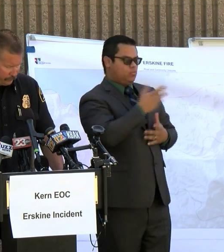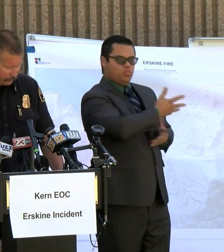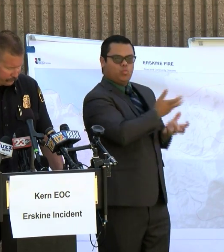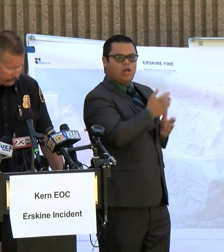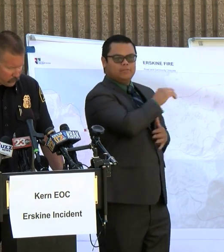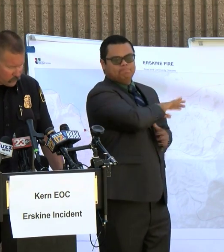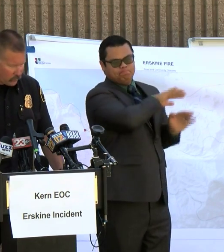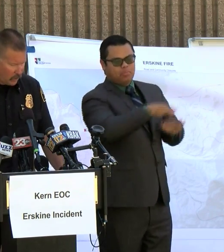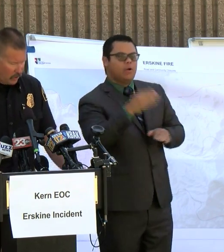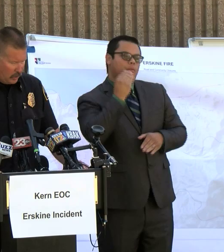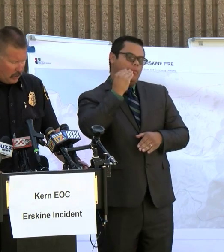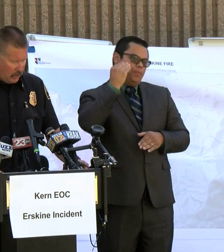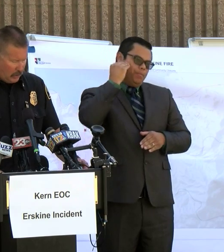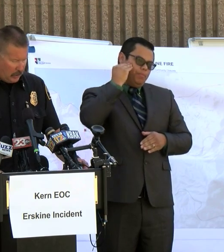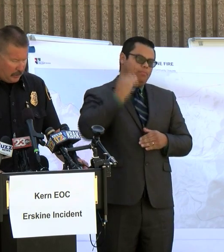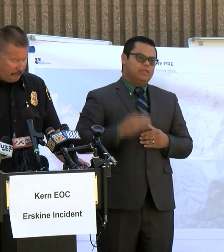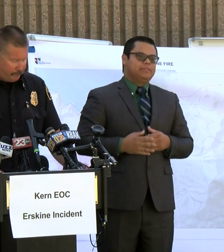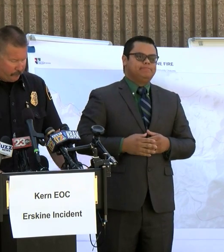home.